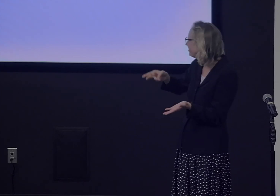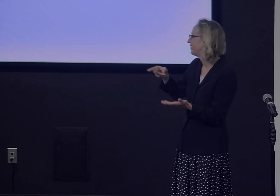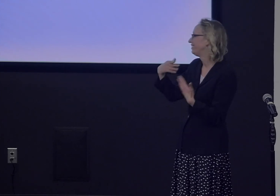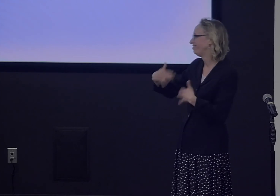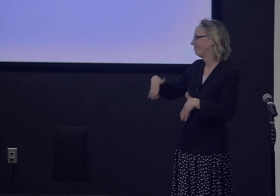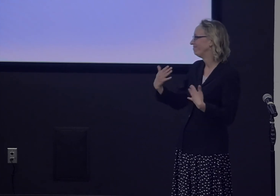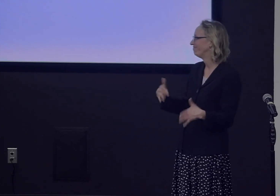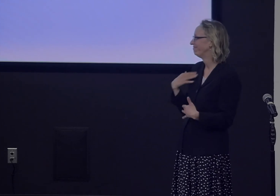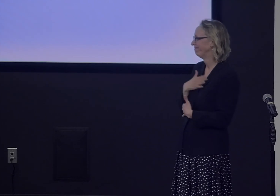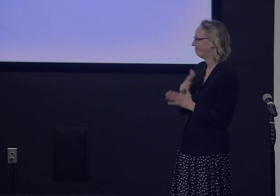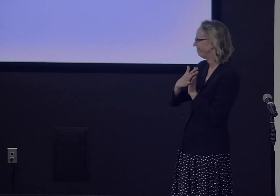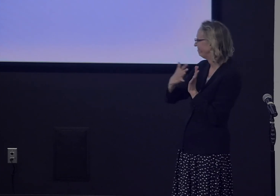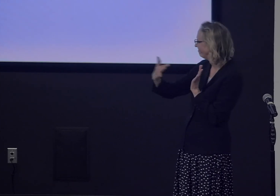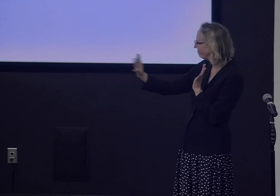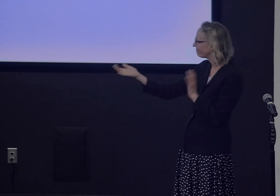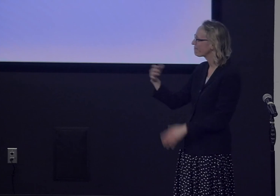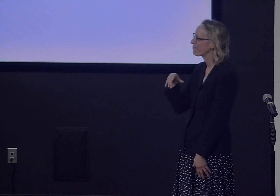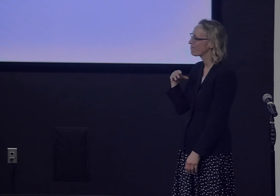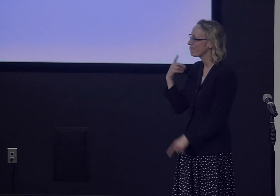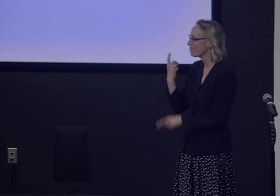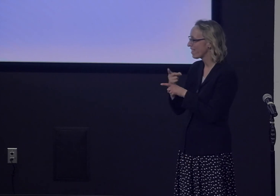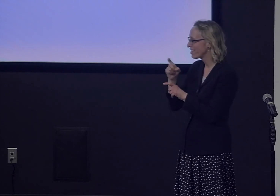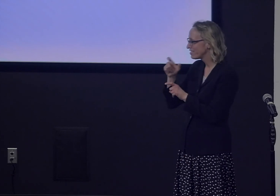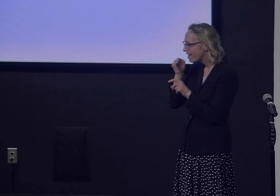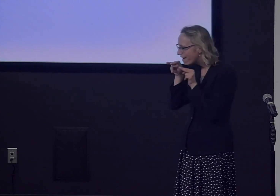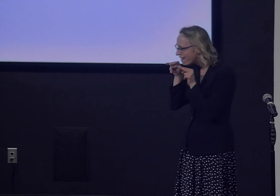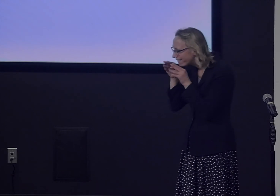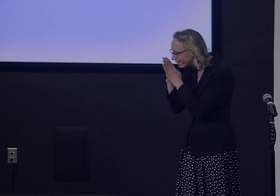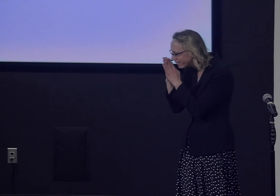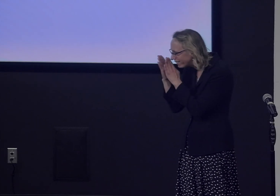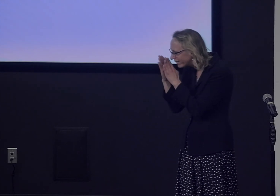anthropology, history. Wow, I really enjoyed what you covered.